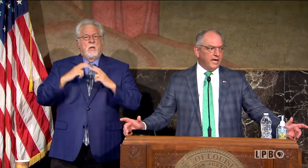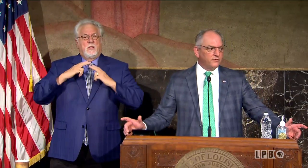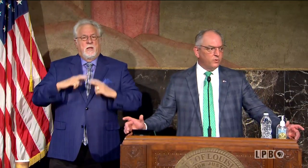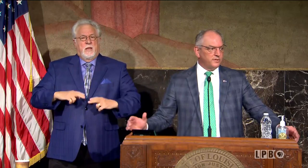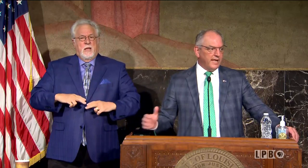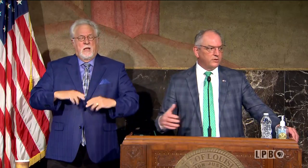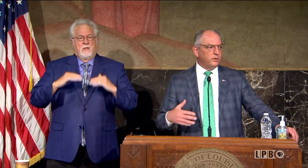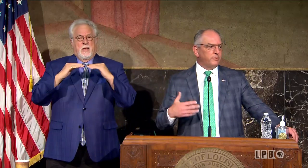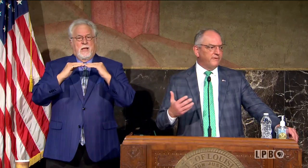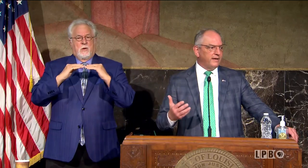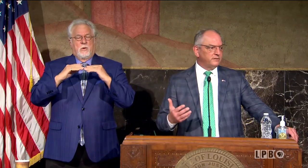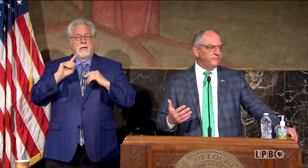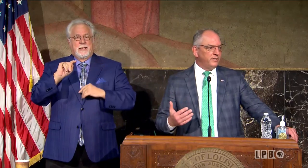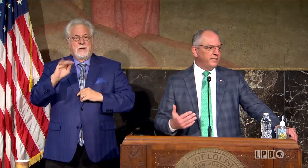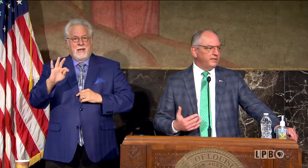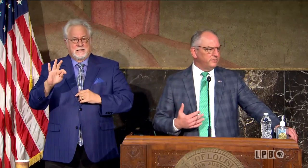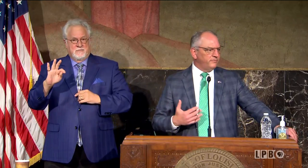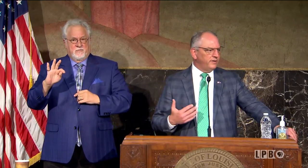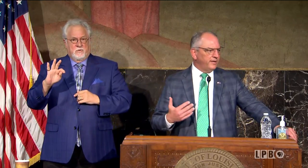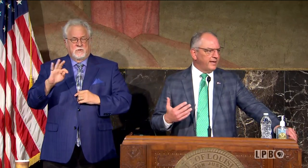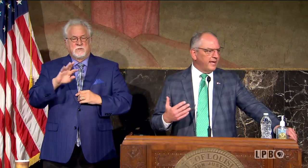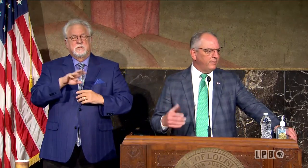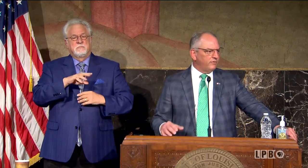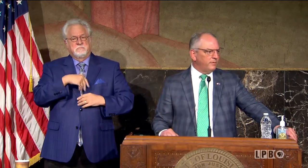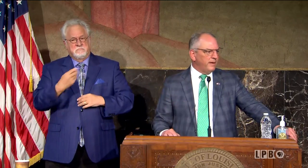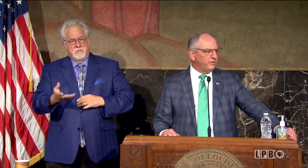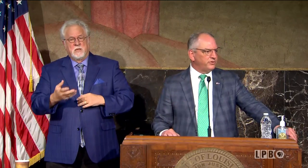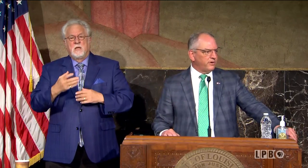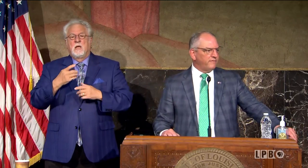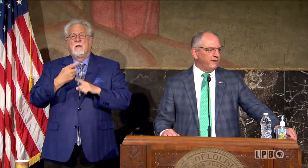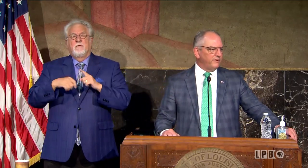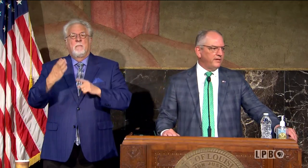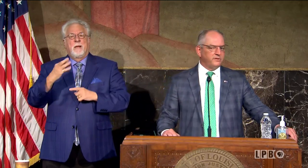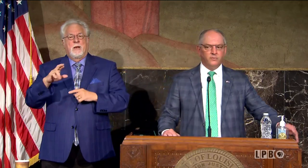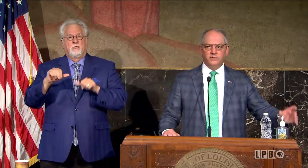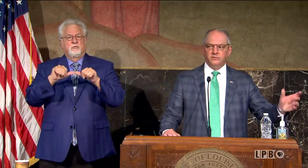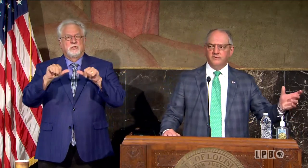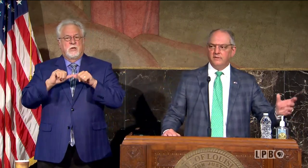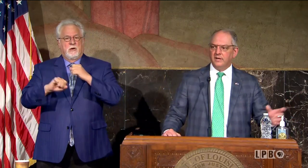Equity Task Force that actually provided some funding, and some funding that came from the Baton Rouge Area